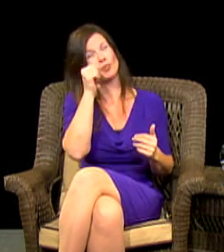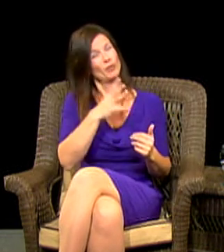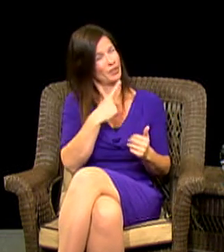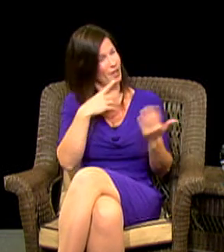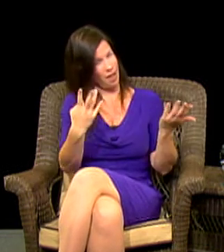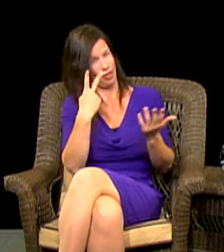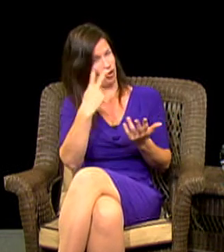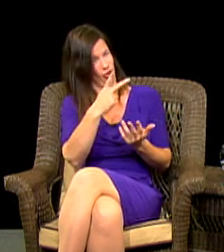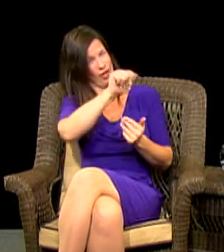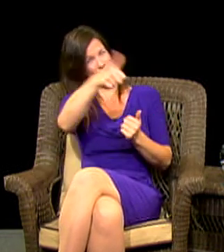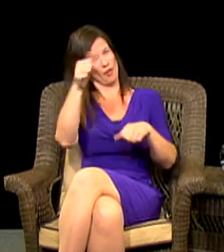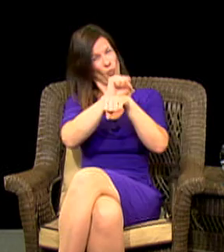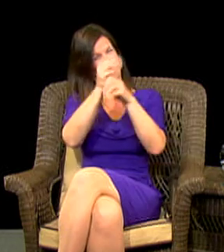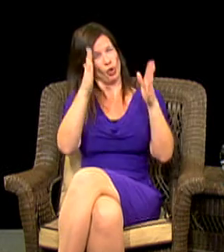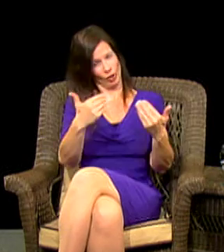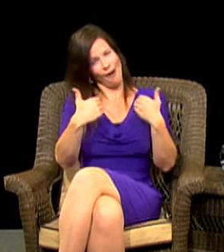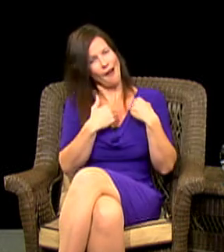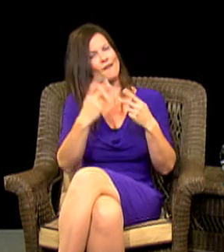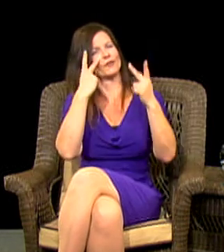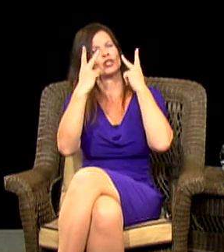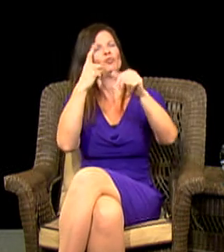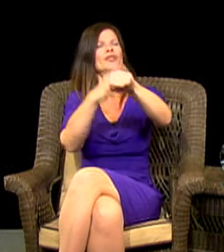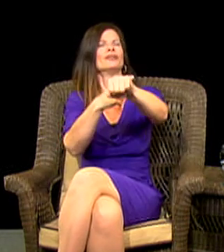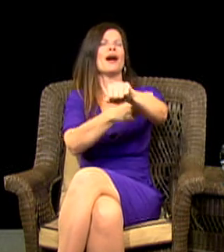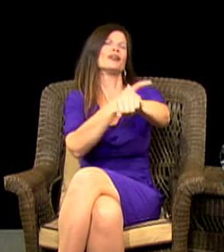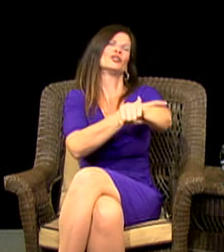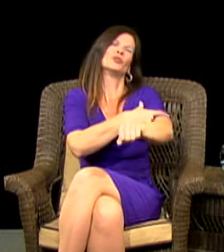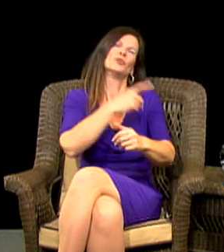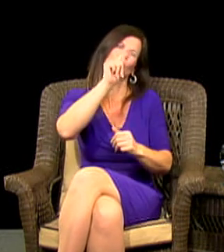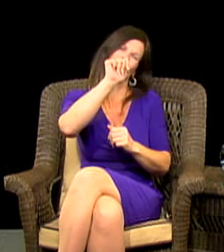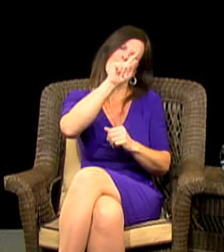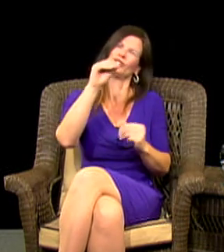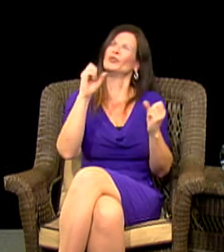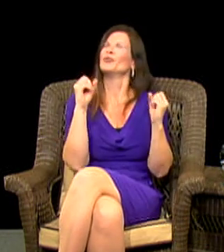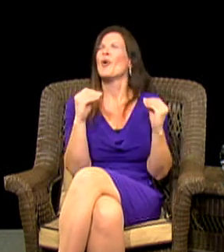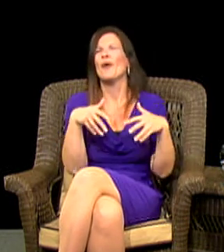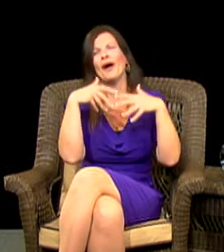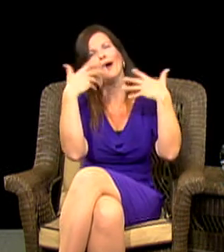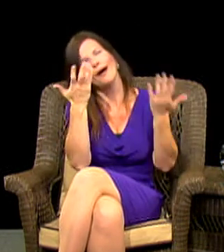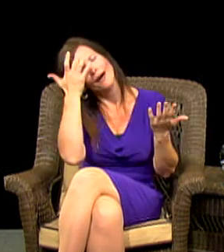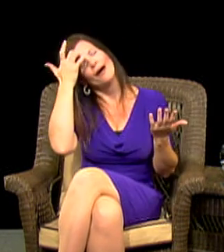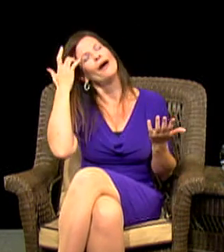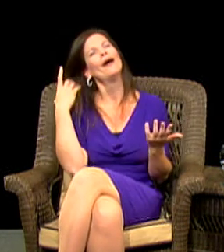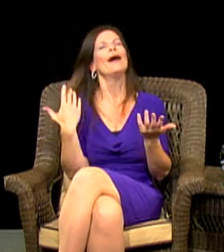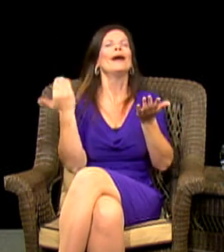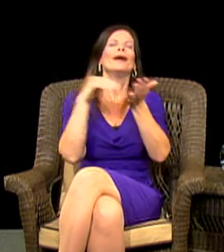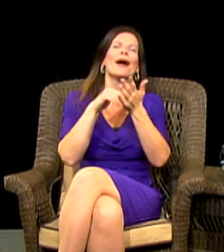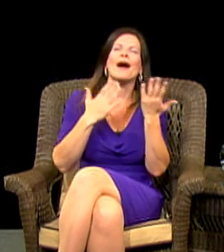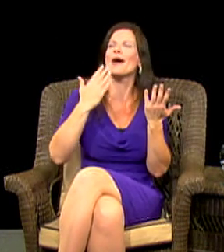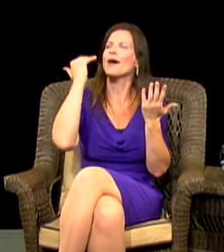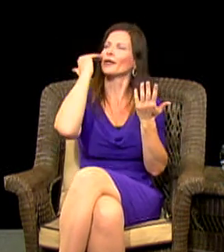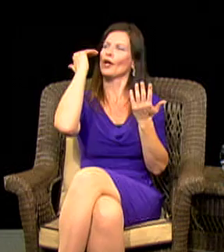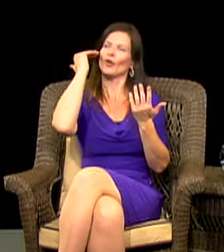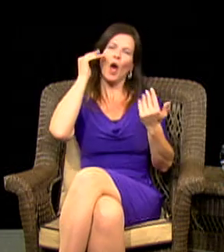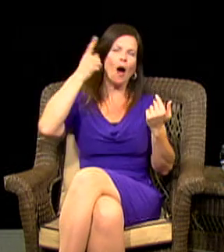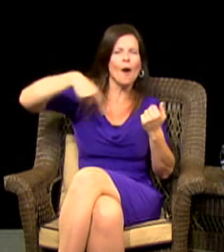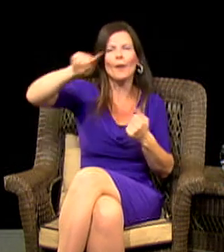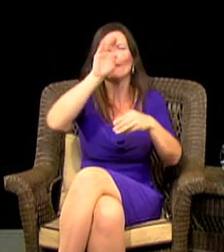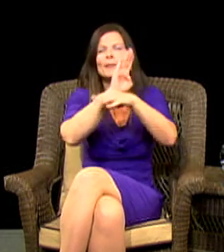you have visible tattoos. And she said, this has nothing to do with anything. A lot of employees have visible tattoos.